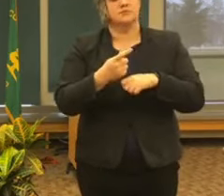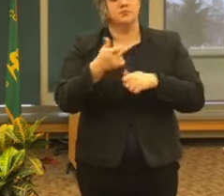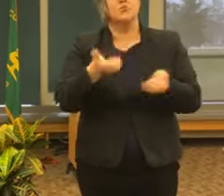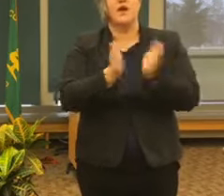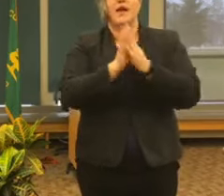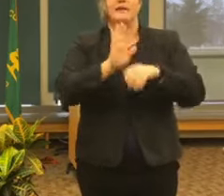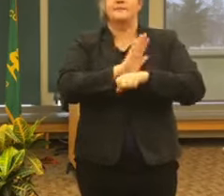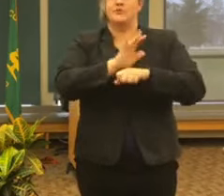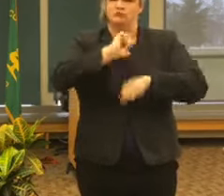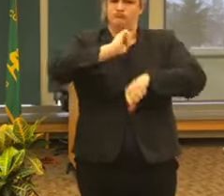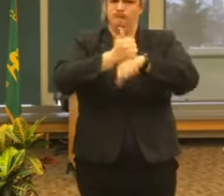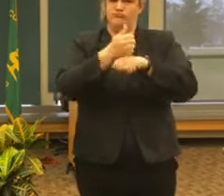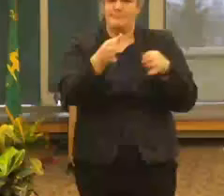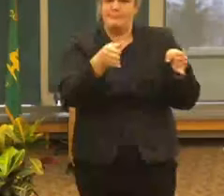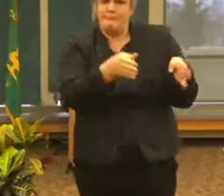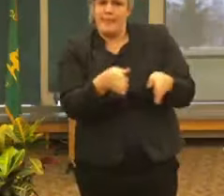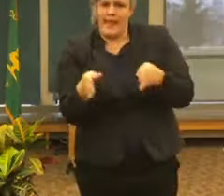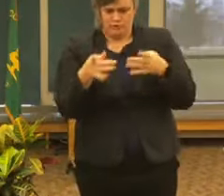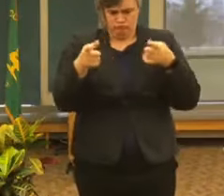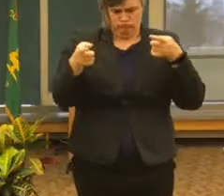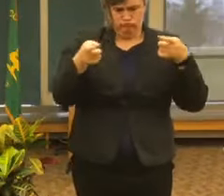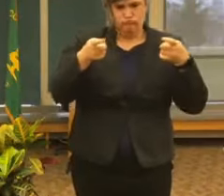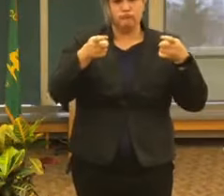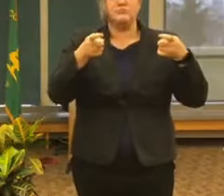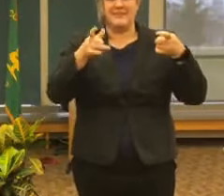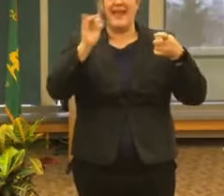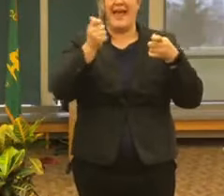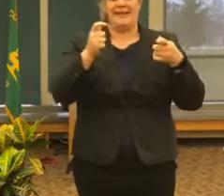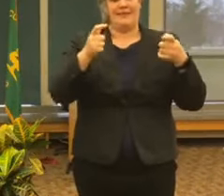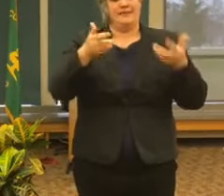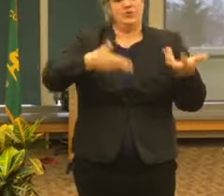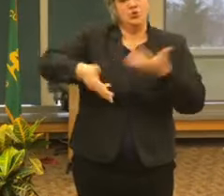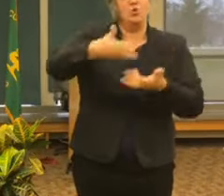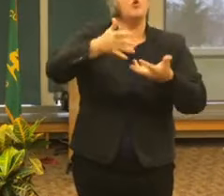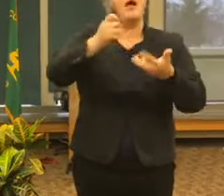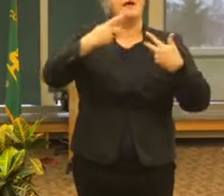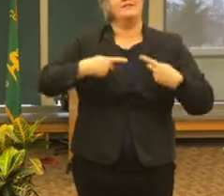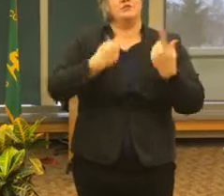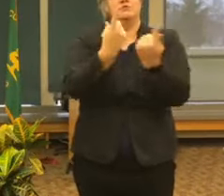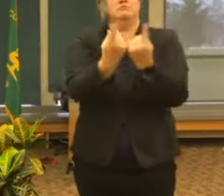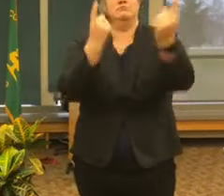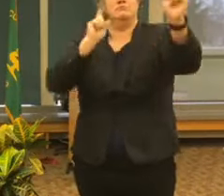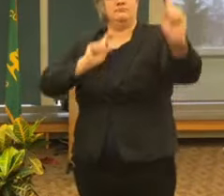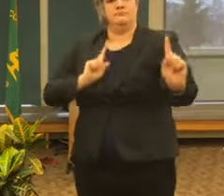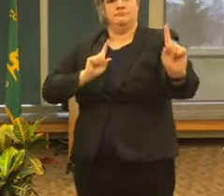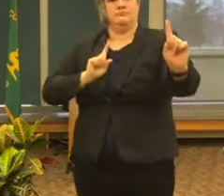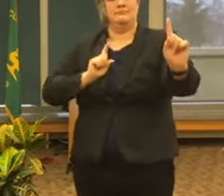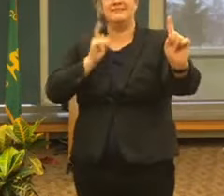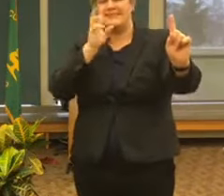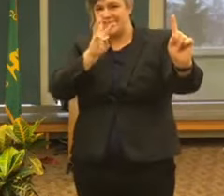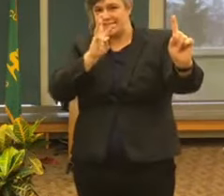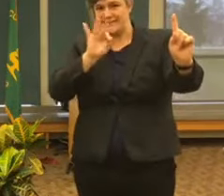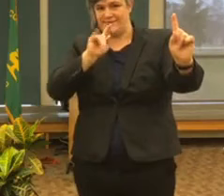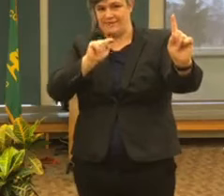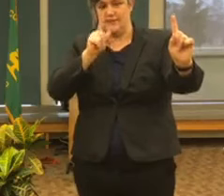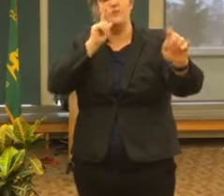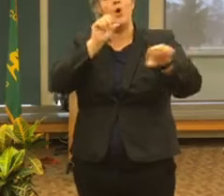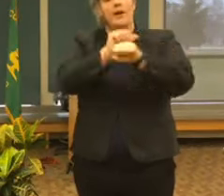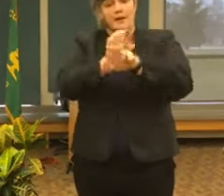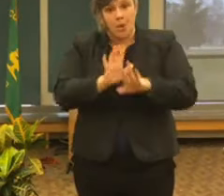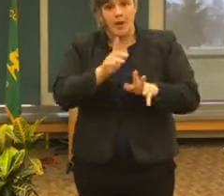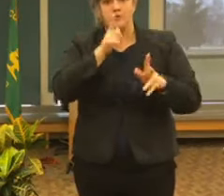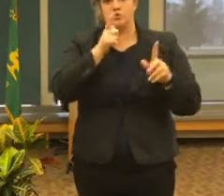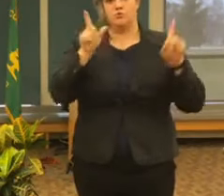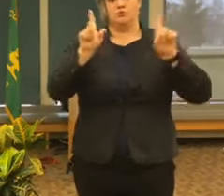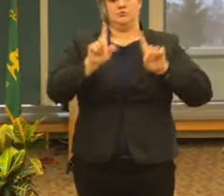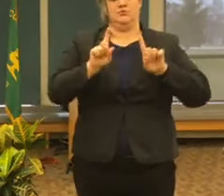plan to manage and control social and physical distancing, at least 6 feet for employees that are working